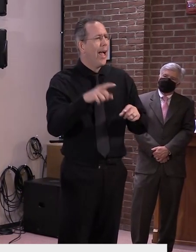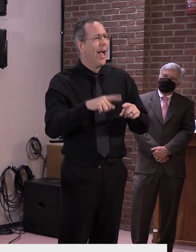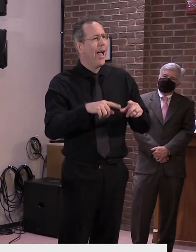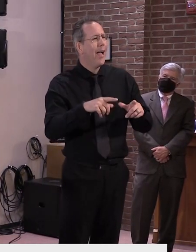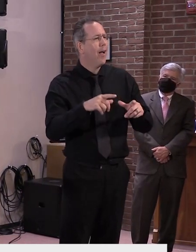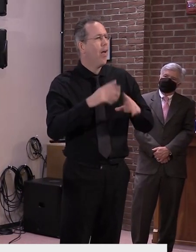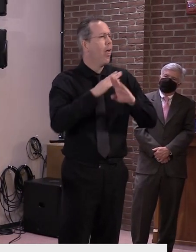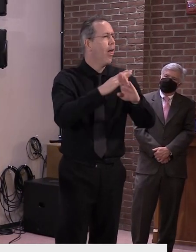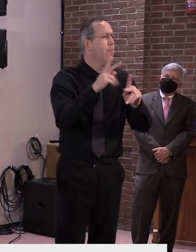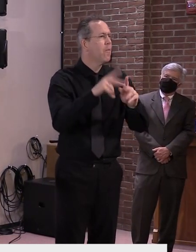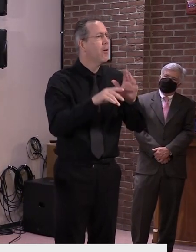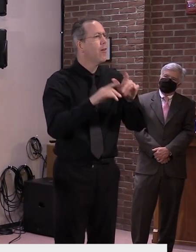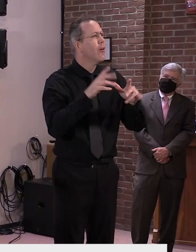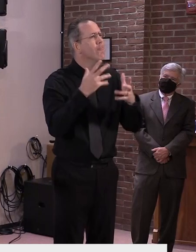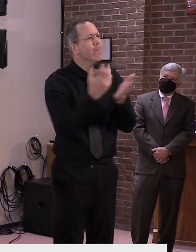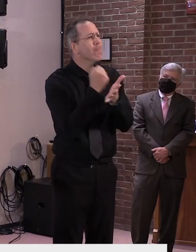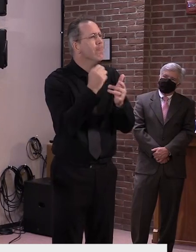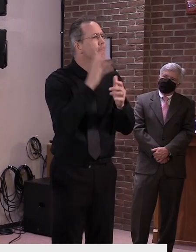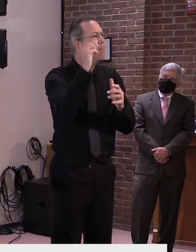why we have